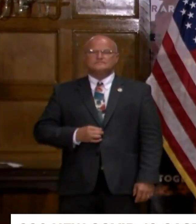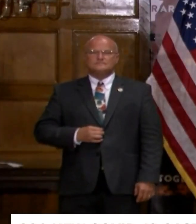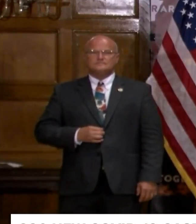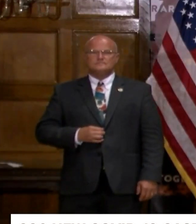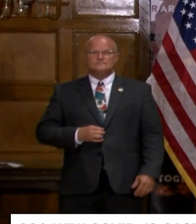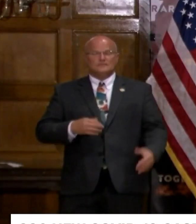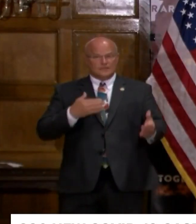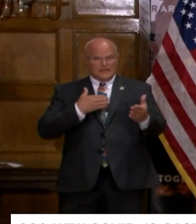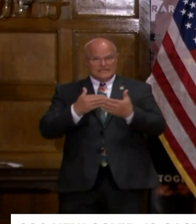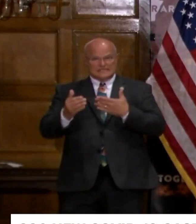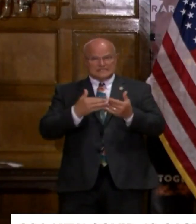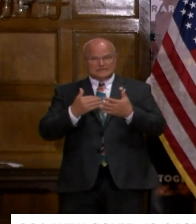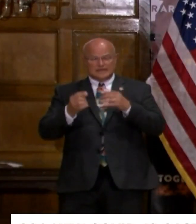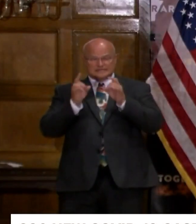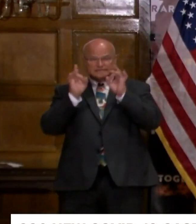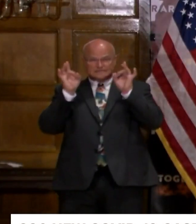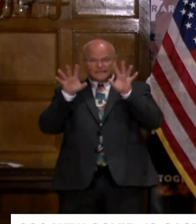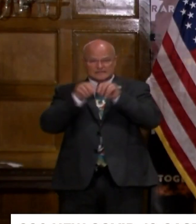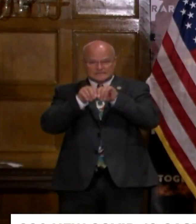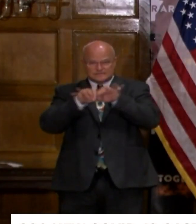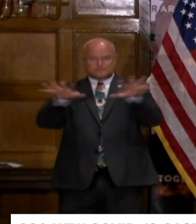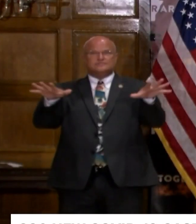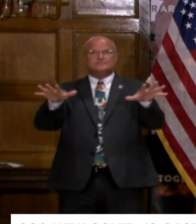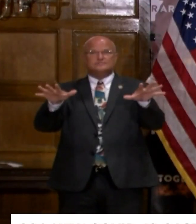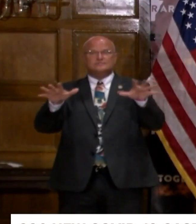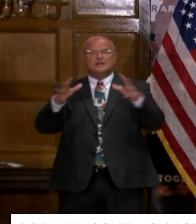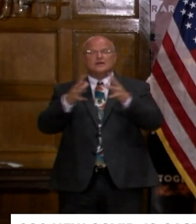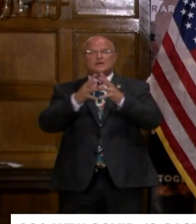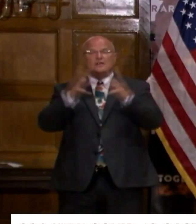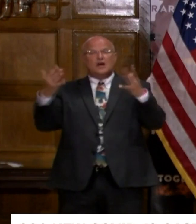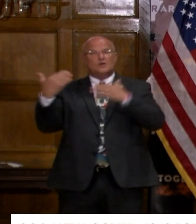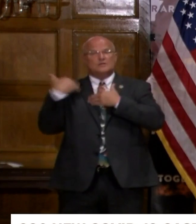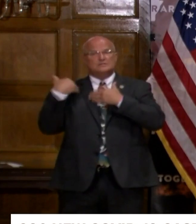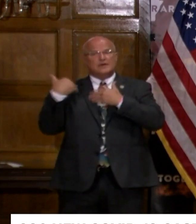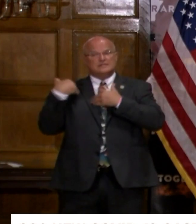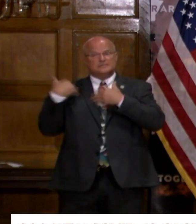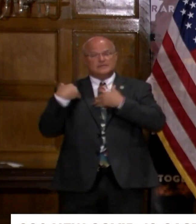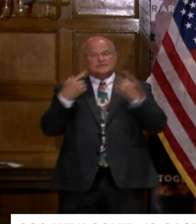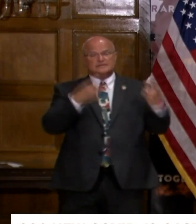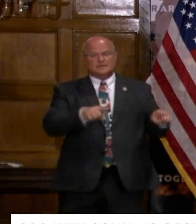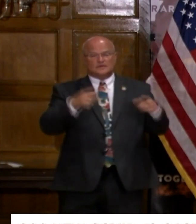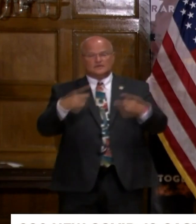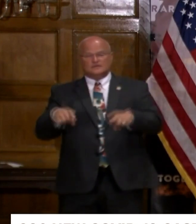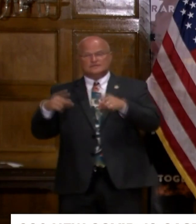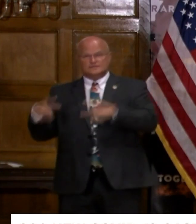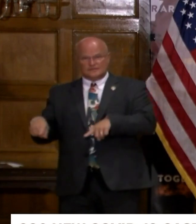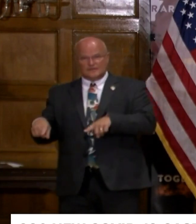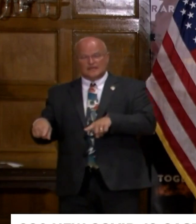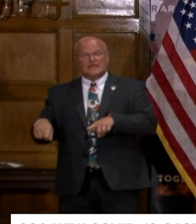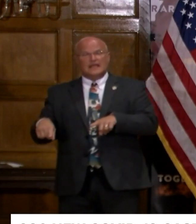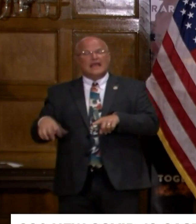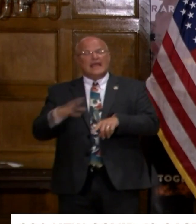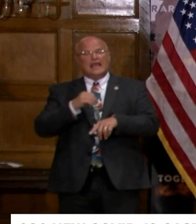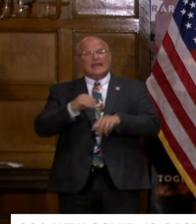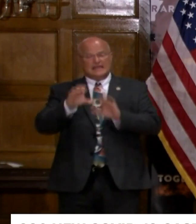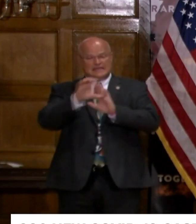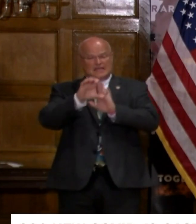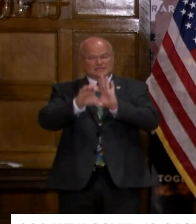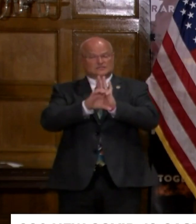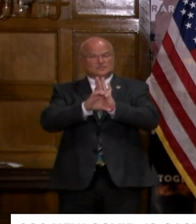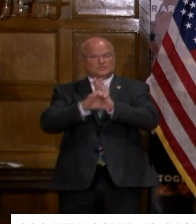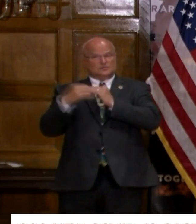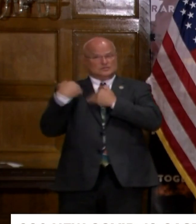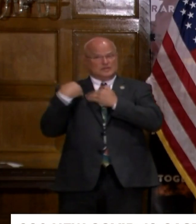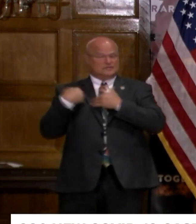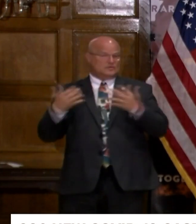Well, despite a pandemic, a lot of responsibilities go on, and the constitutional responsibility in our country